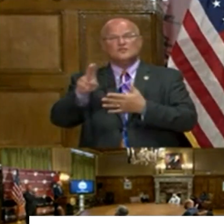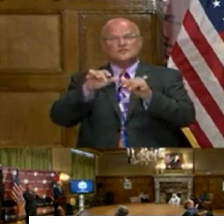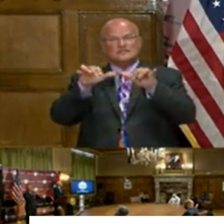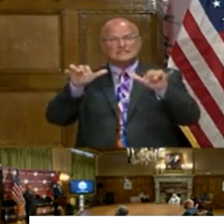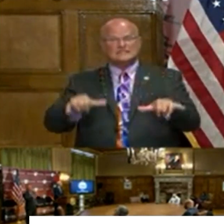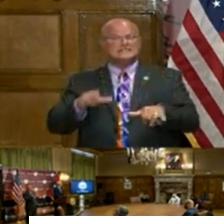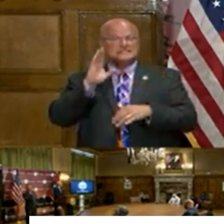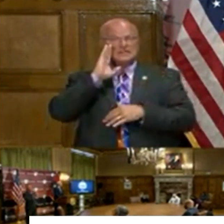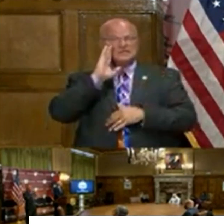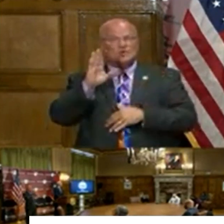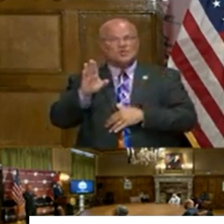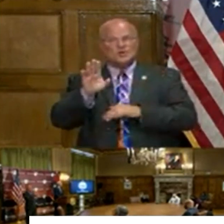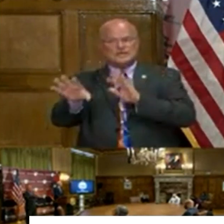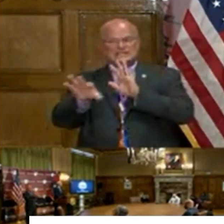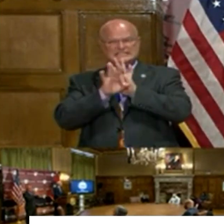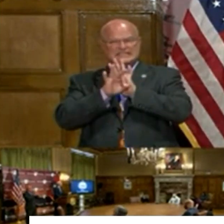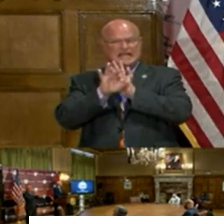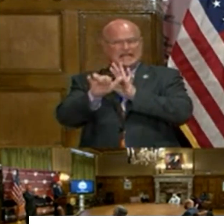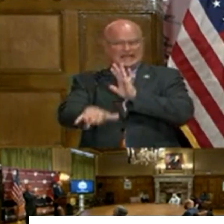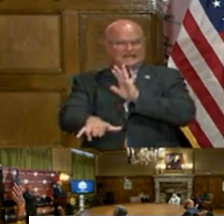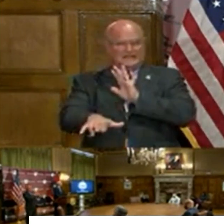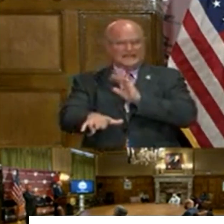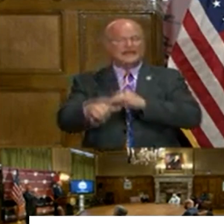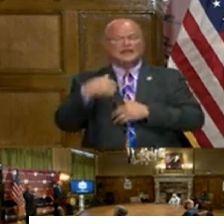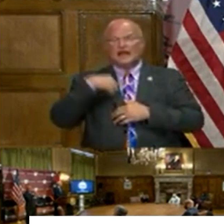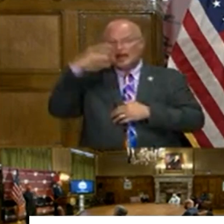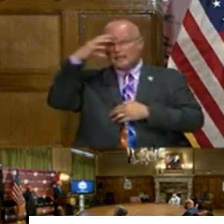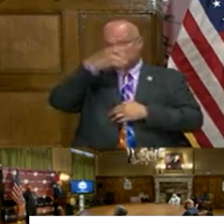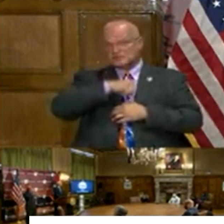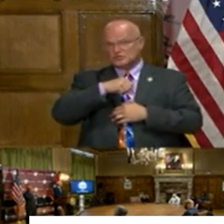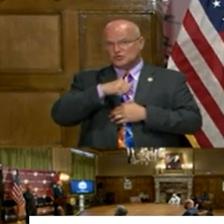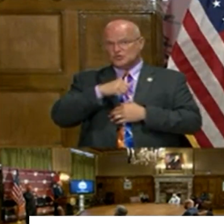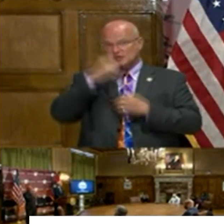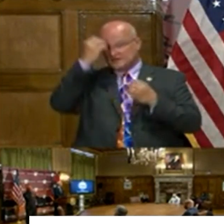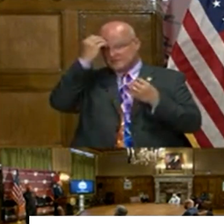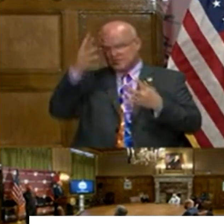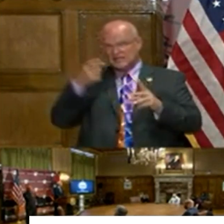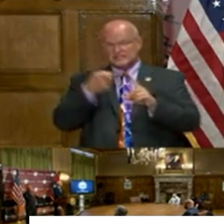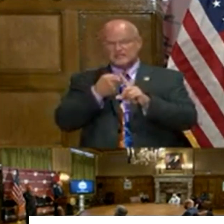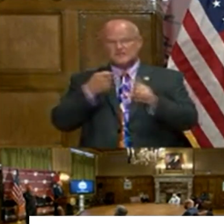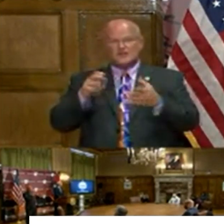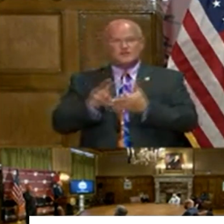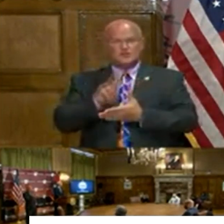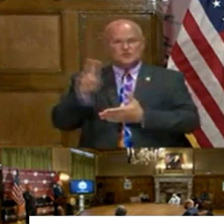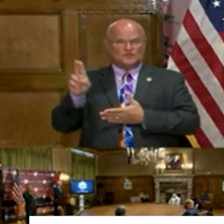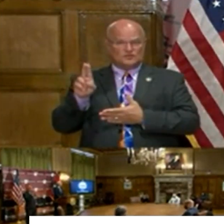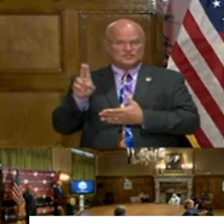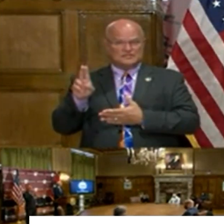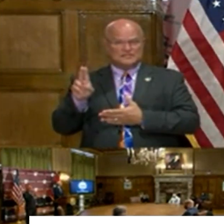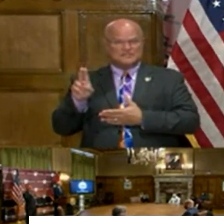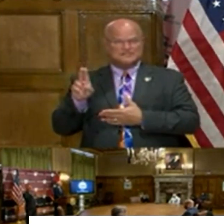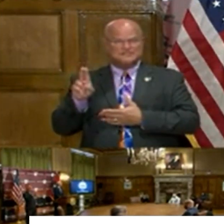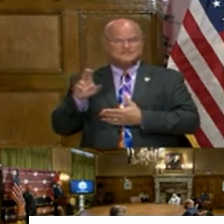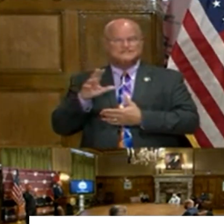system will assign that. I assume that she's getting that information from the university,